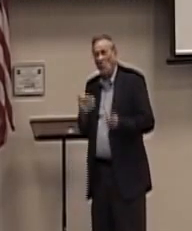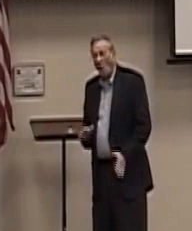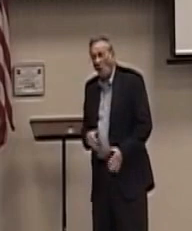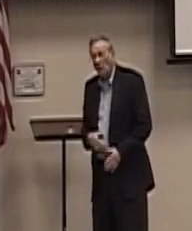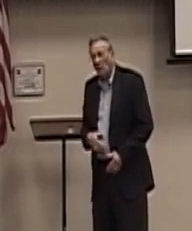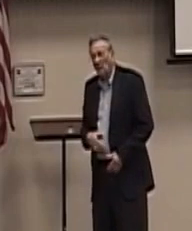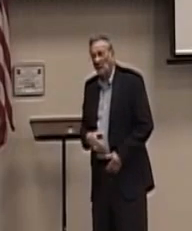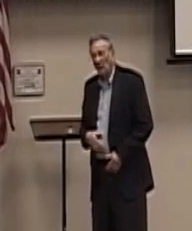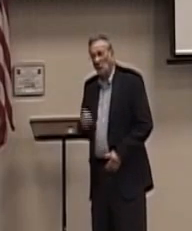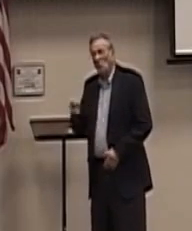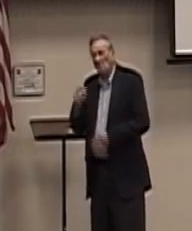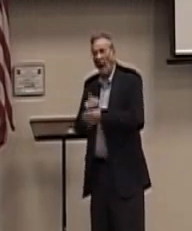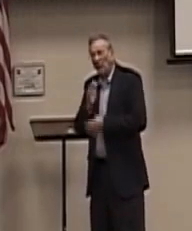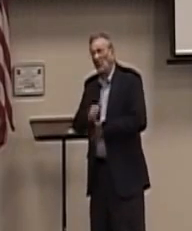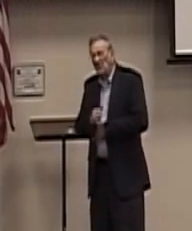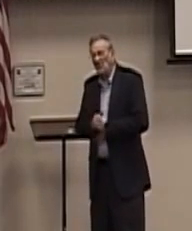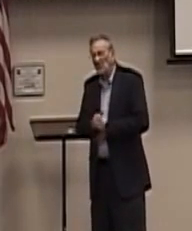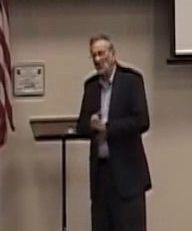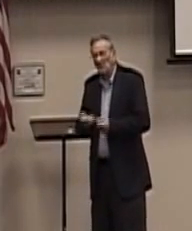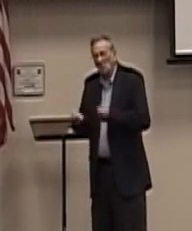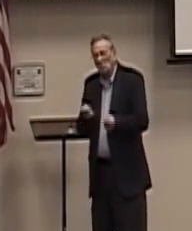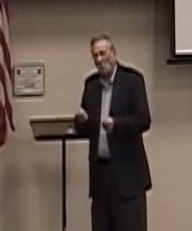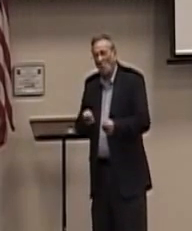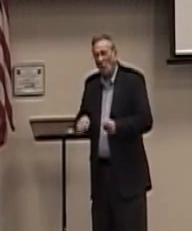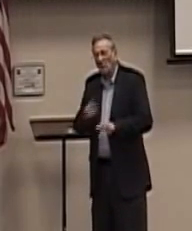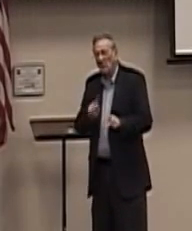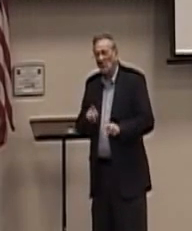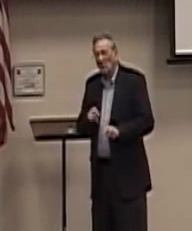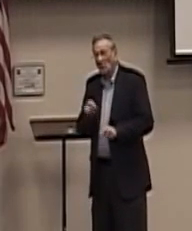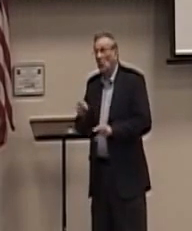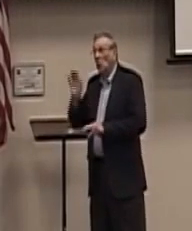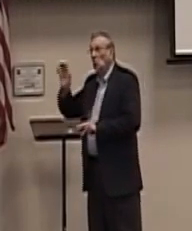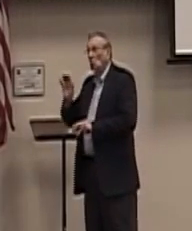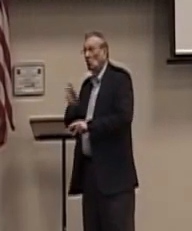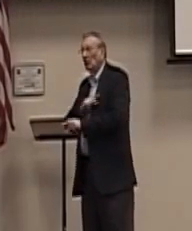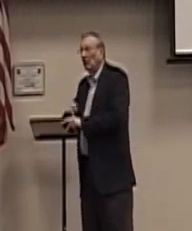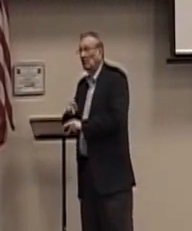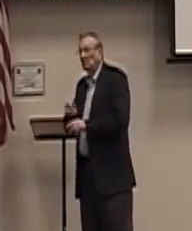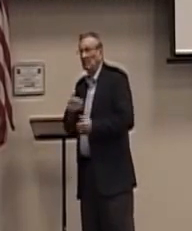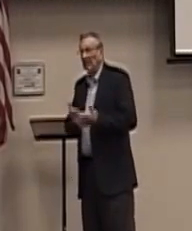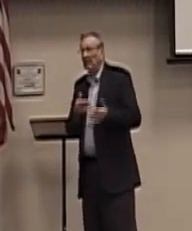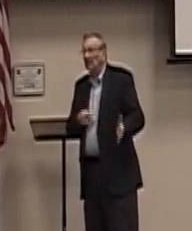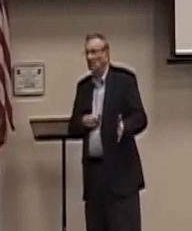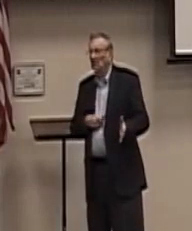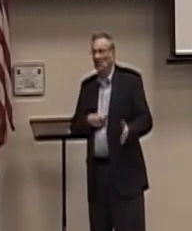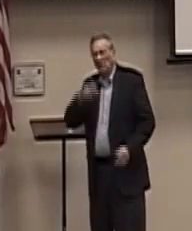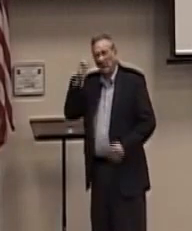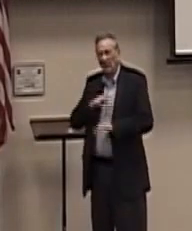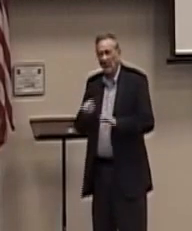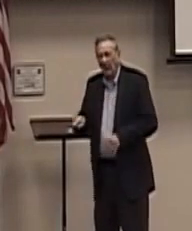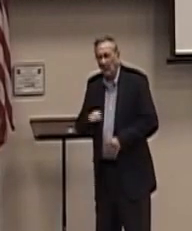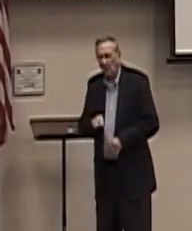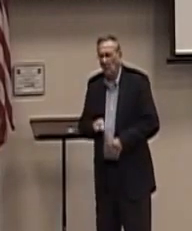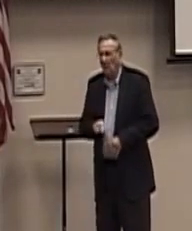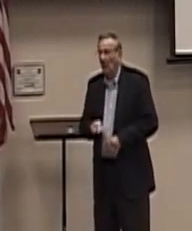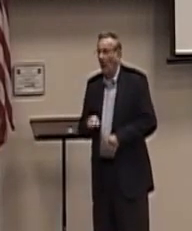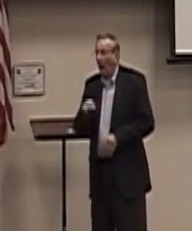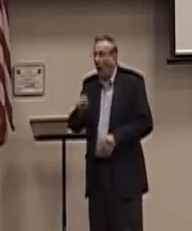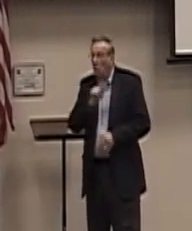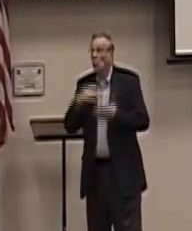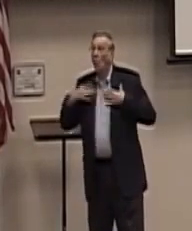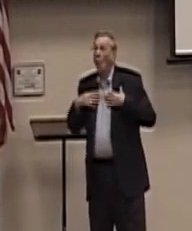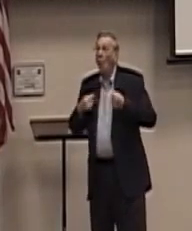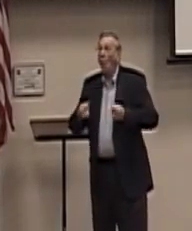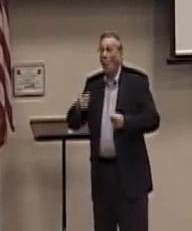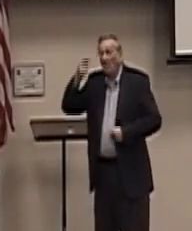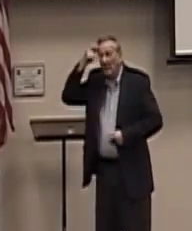You're threatening his kingdom with the kingdom that you're working for. And so, are you whole spiritually? Are you whole mentally?